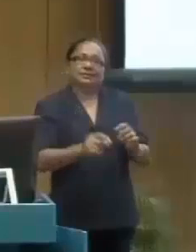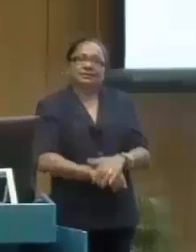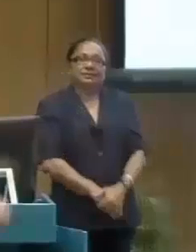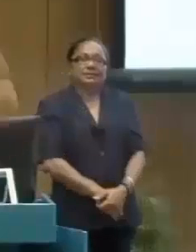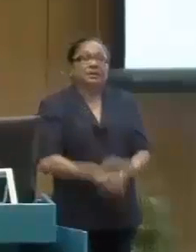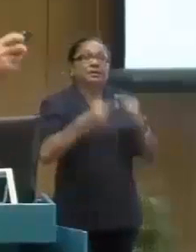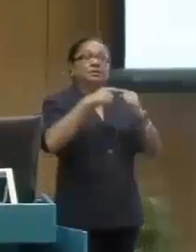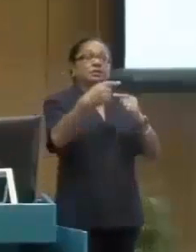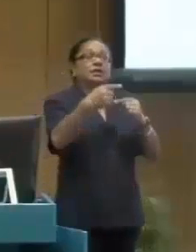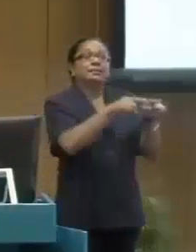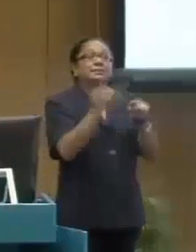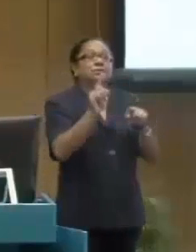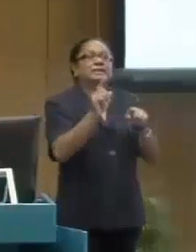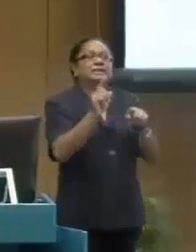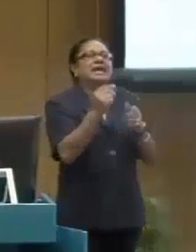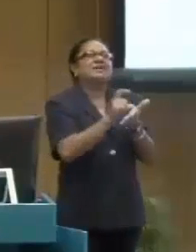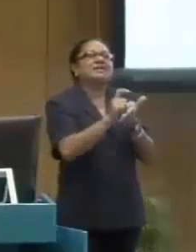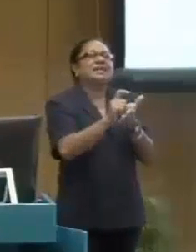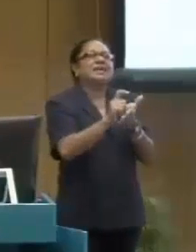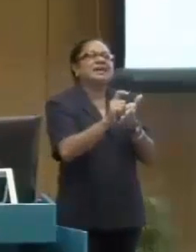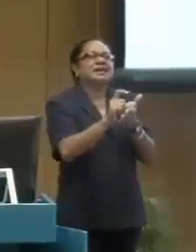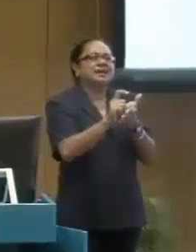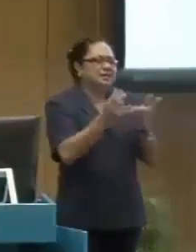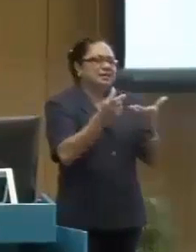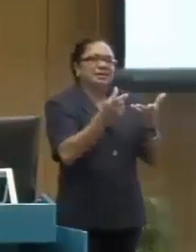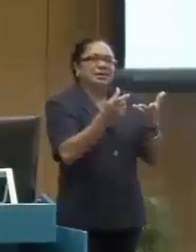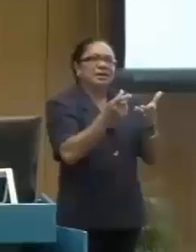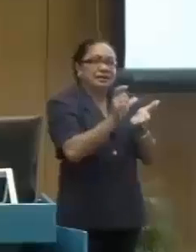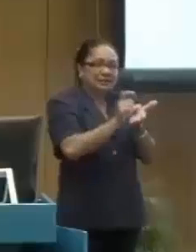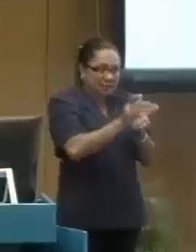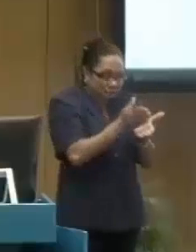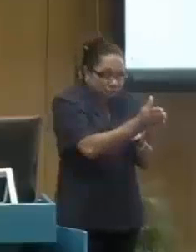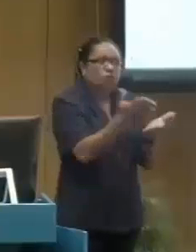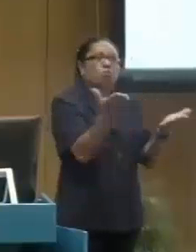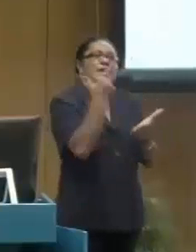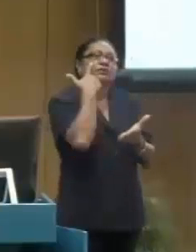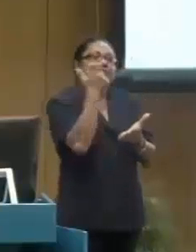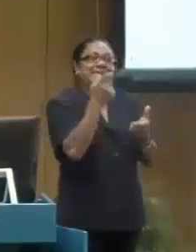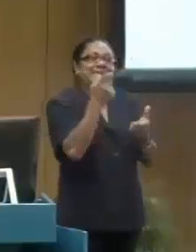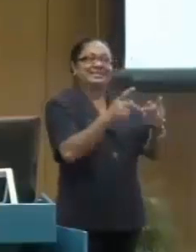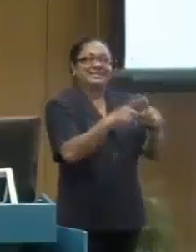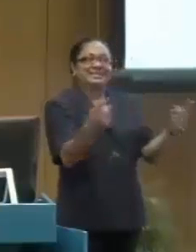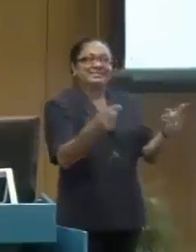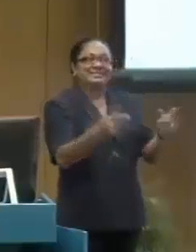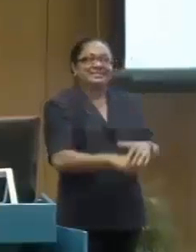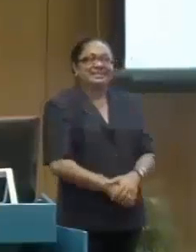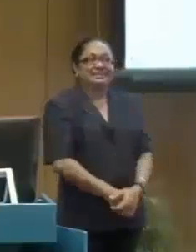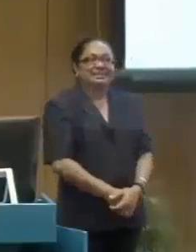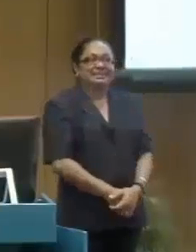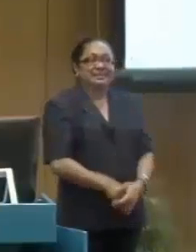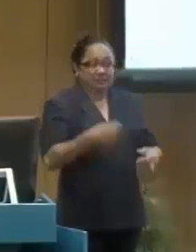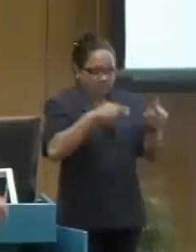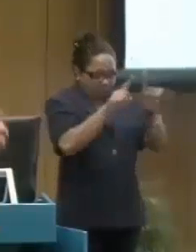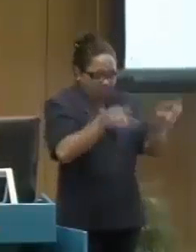What it means is there's some clear indicators as where to find things. So it doesn't mean using a template